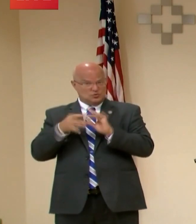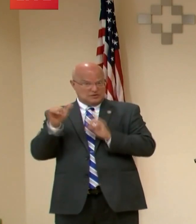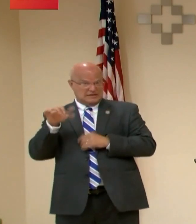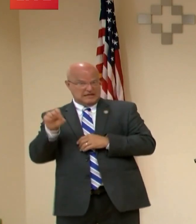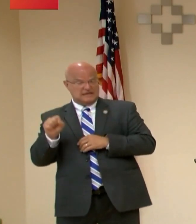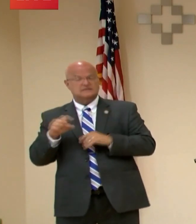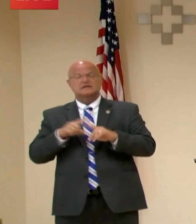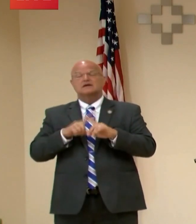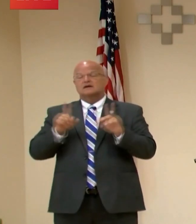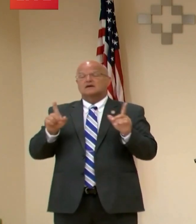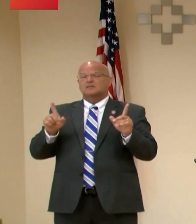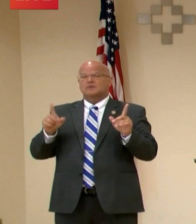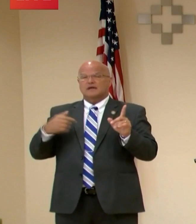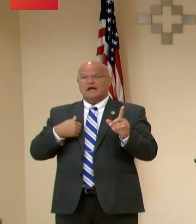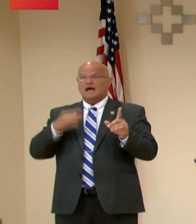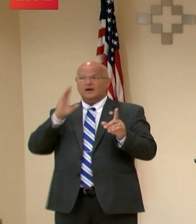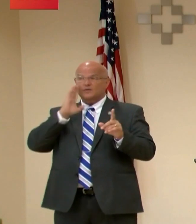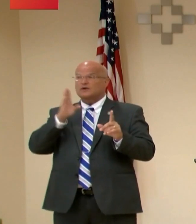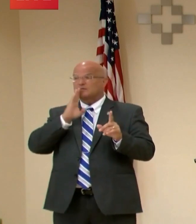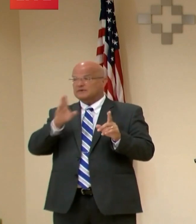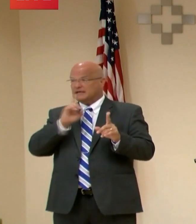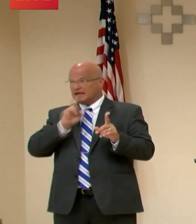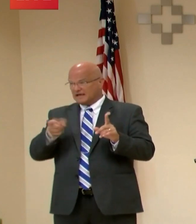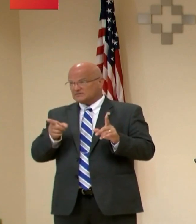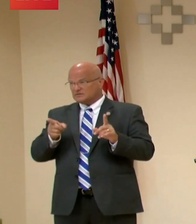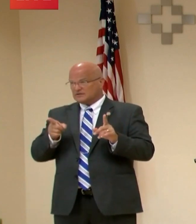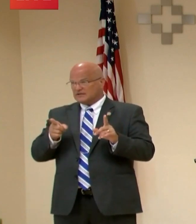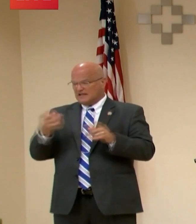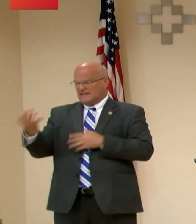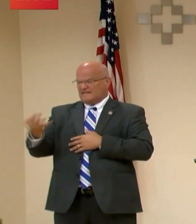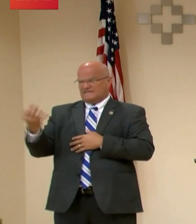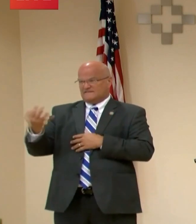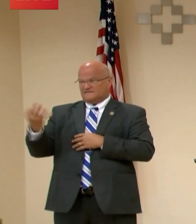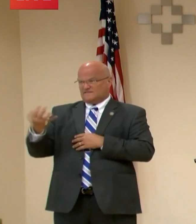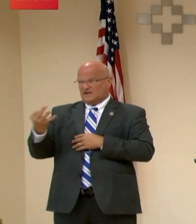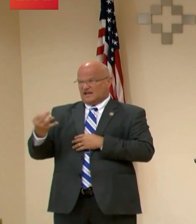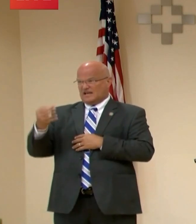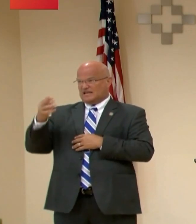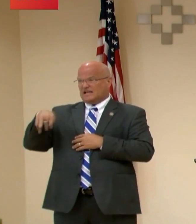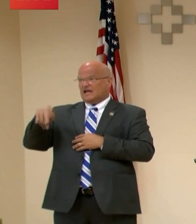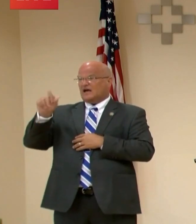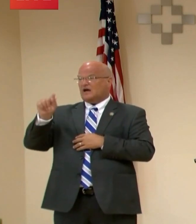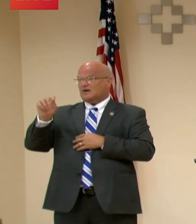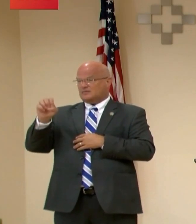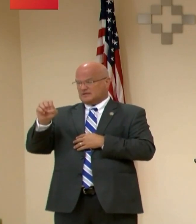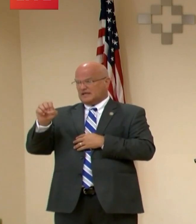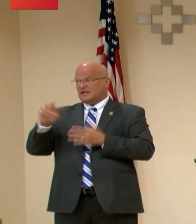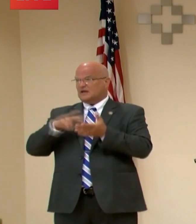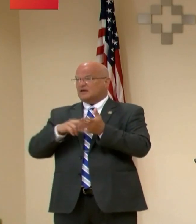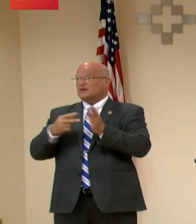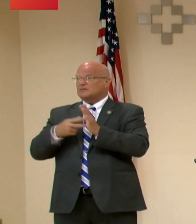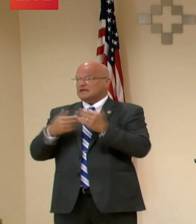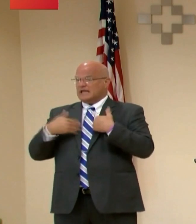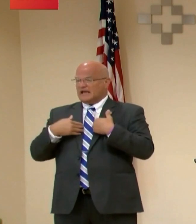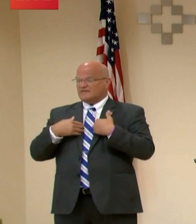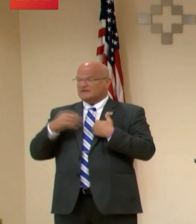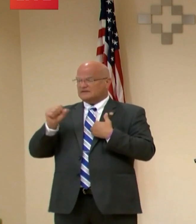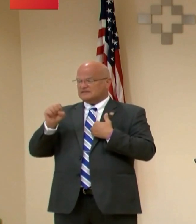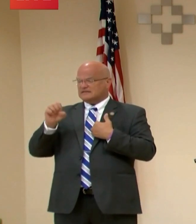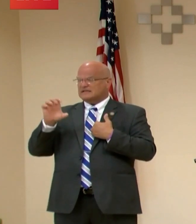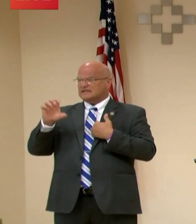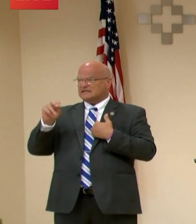and I'm going to be actually in our Friday update, intend to have our